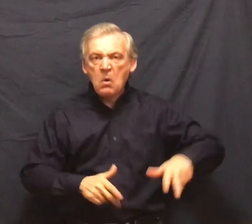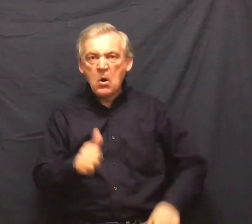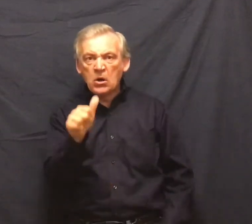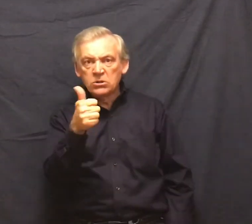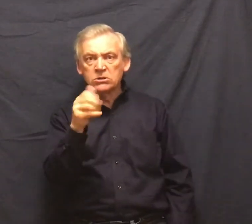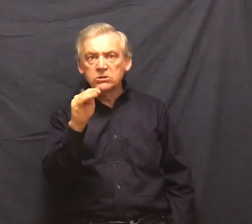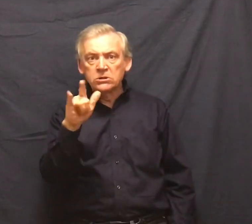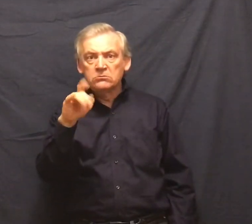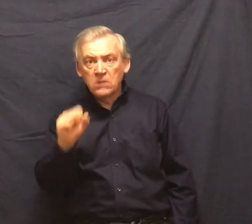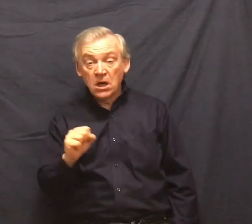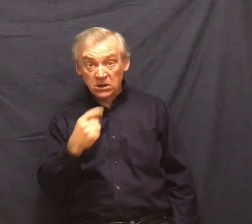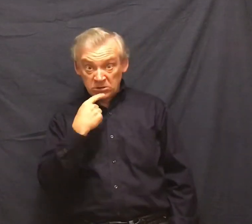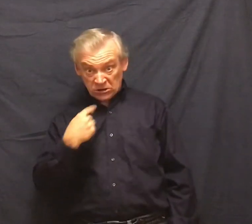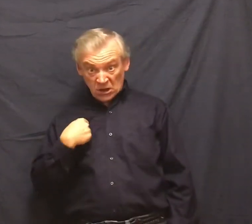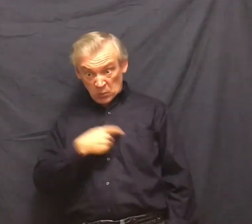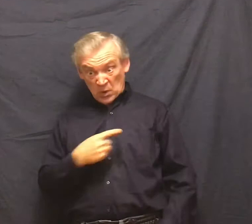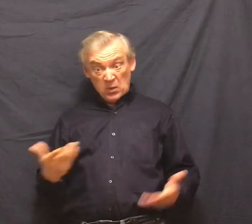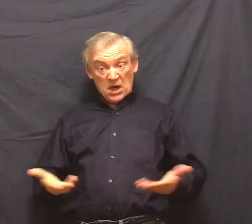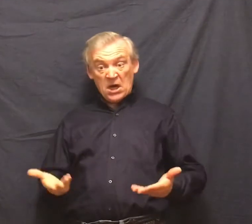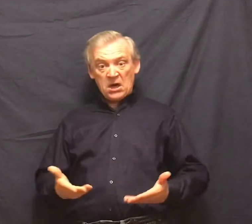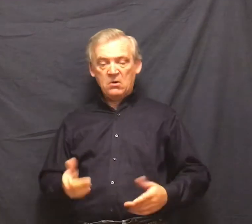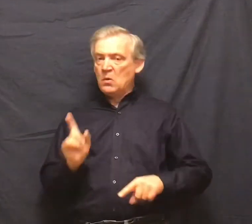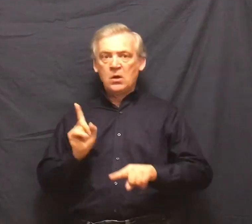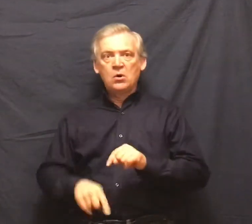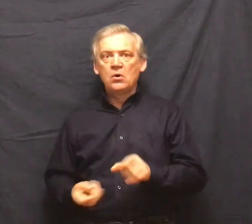wasn't. We couldn't get no rides in the morning."